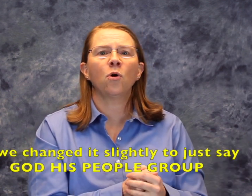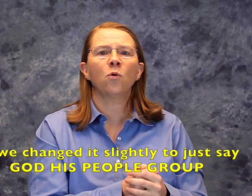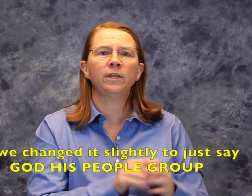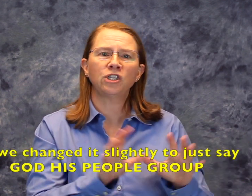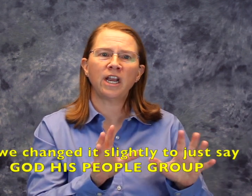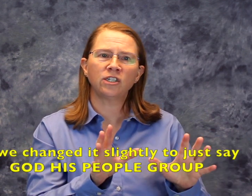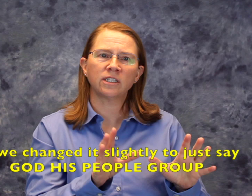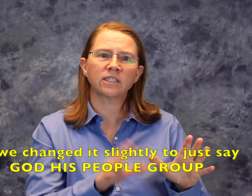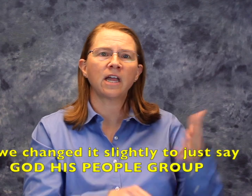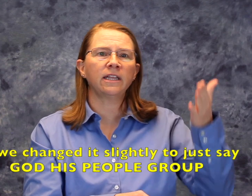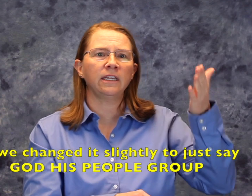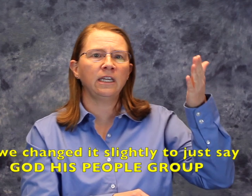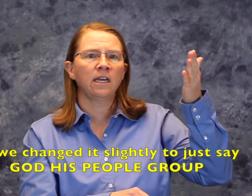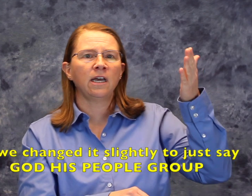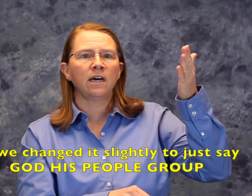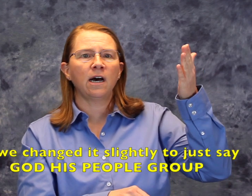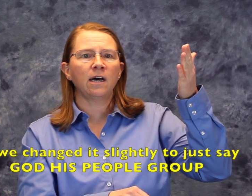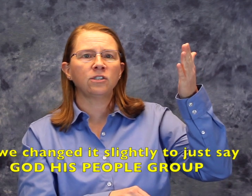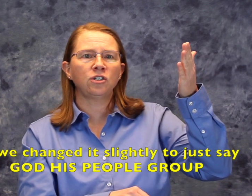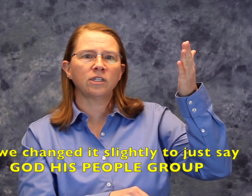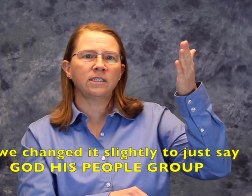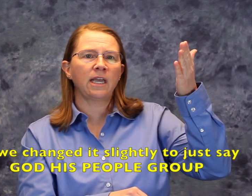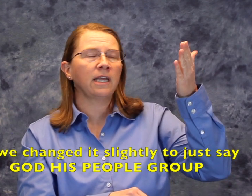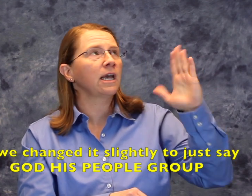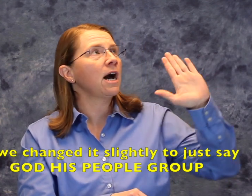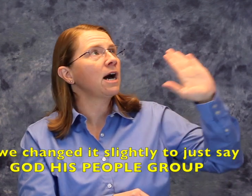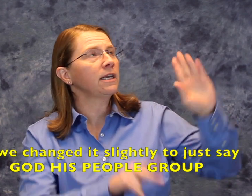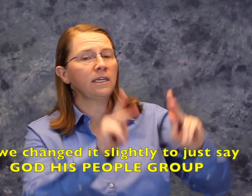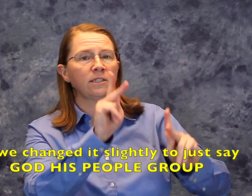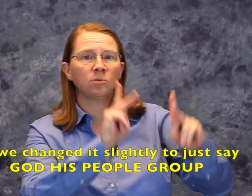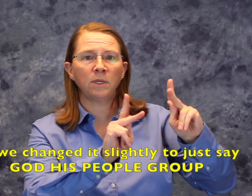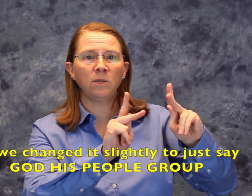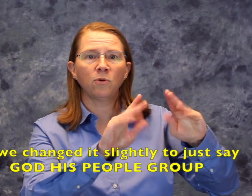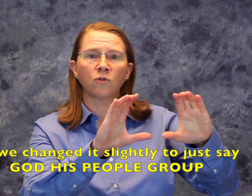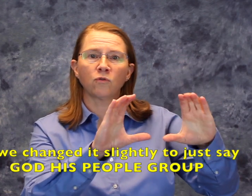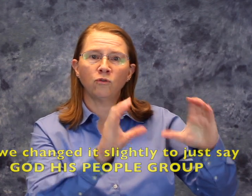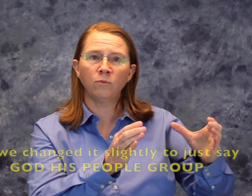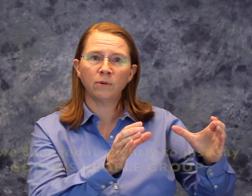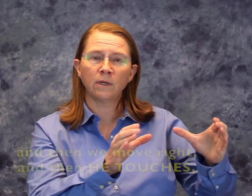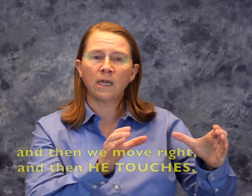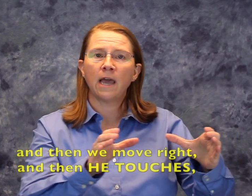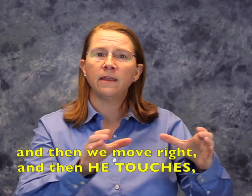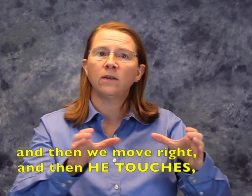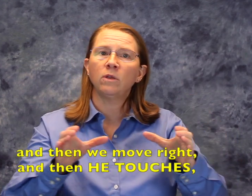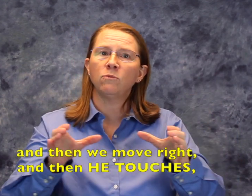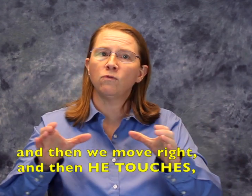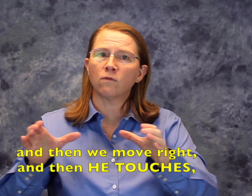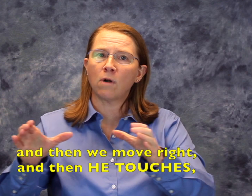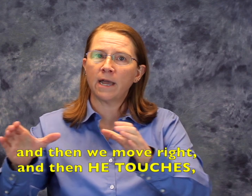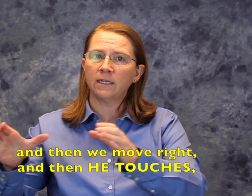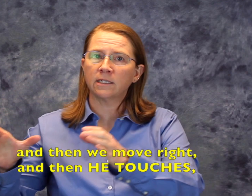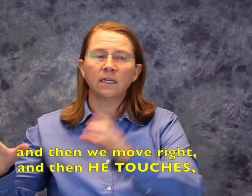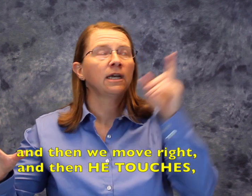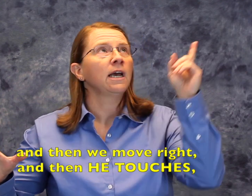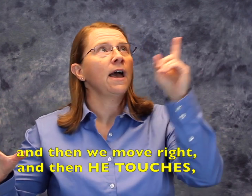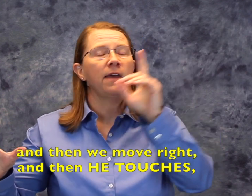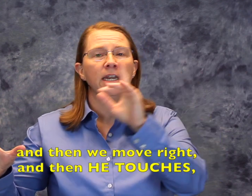we changed it slightly to just say God, His people group, and then we move right, and then